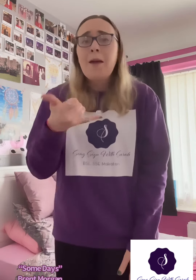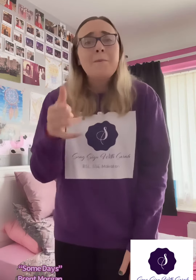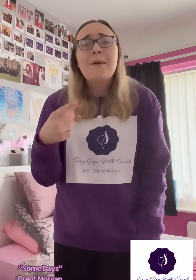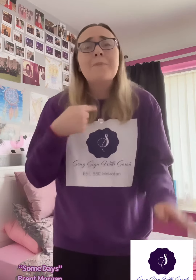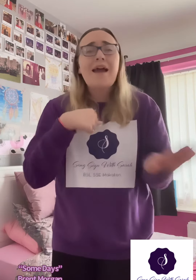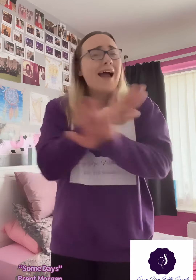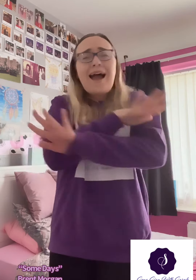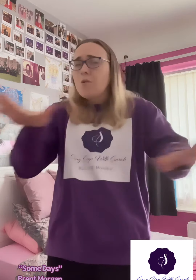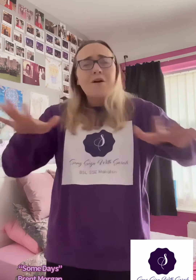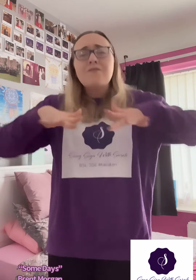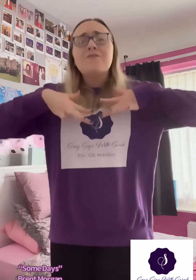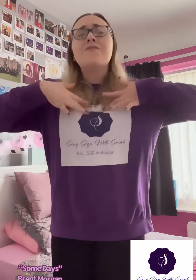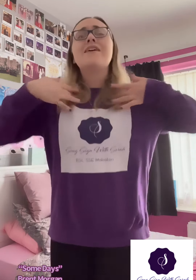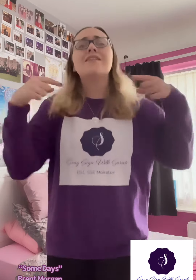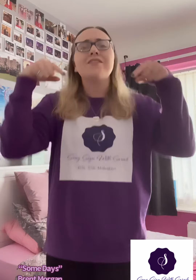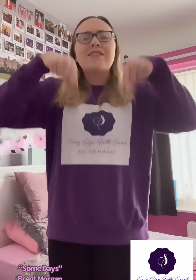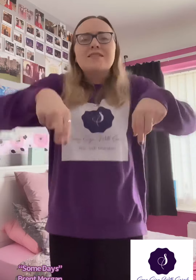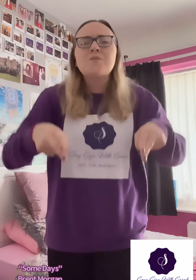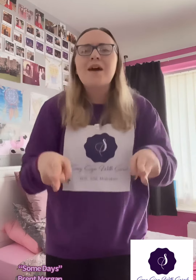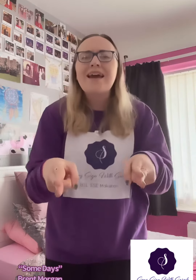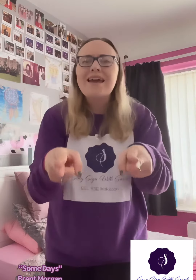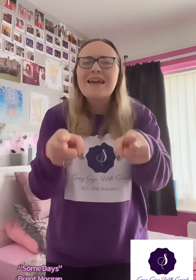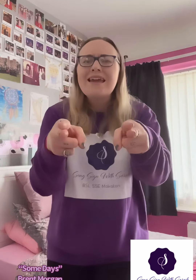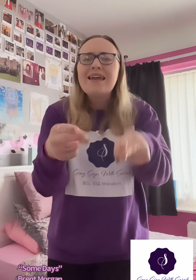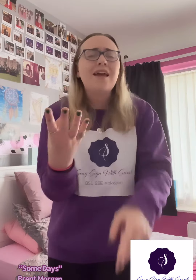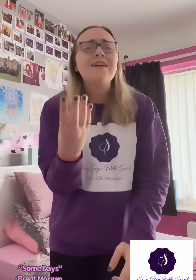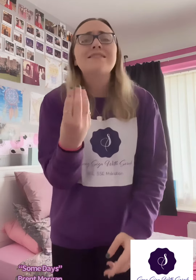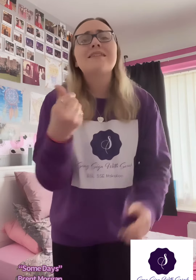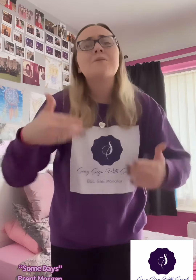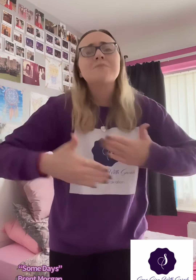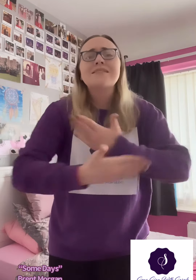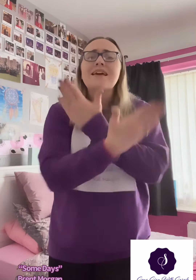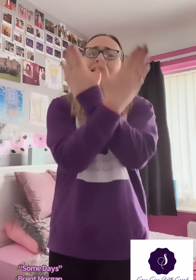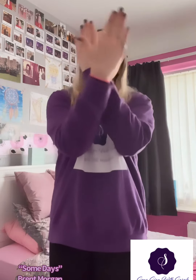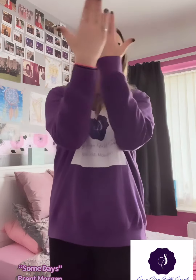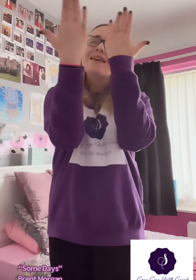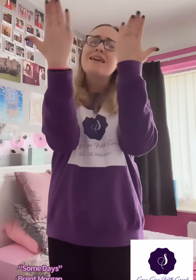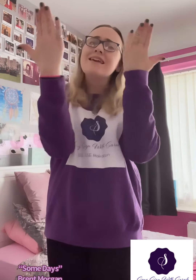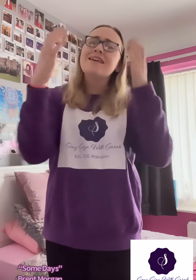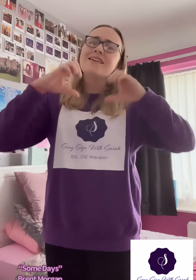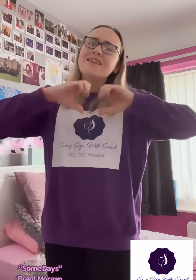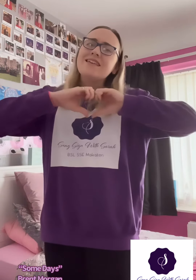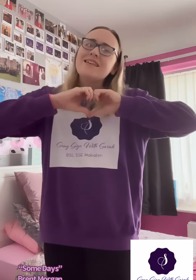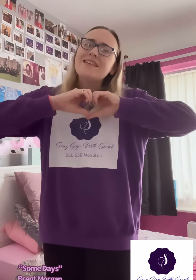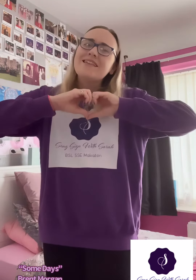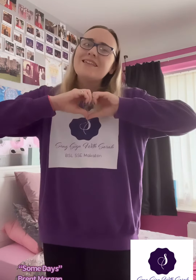Maybe I won't feel this way someday.